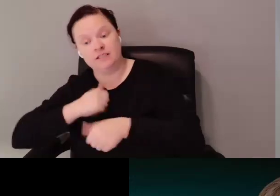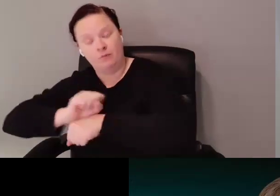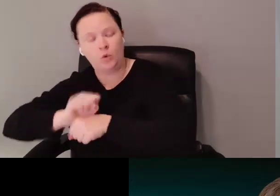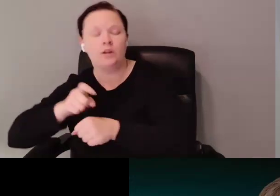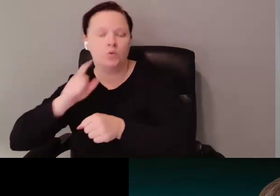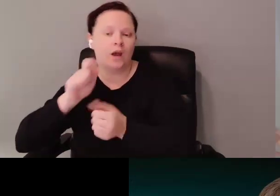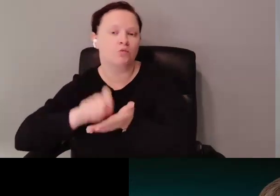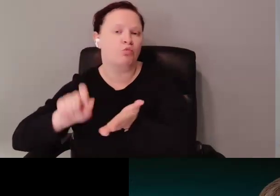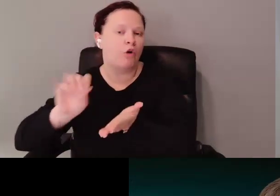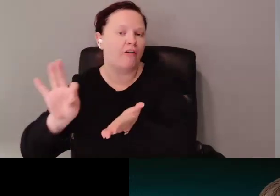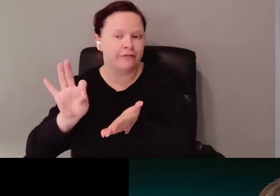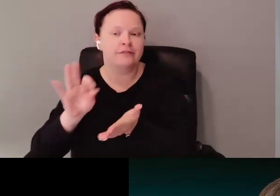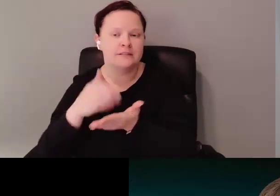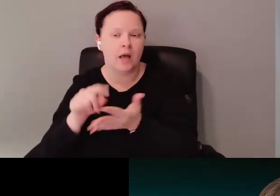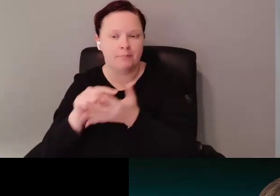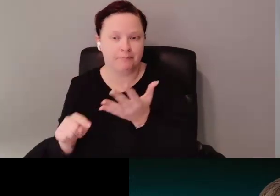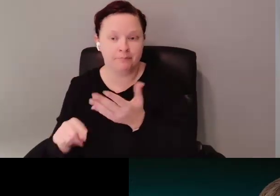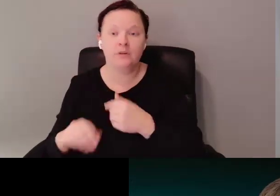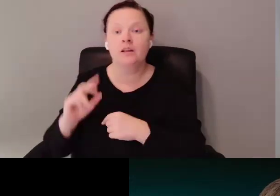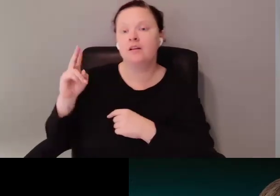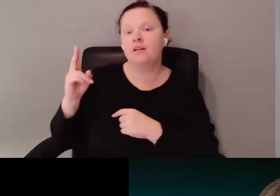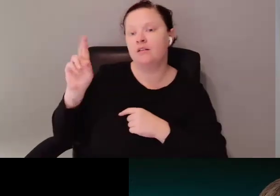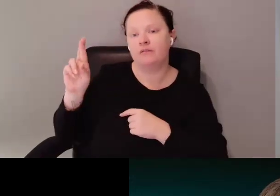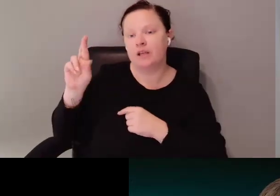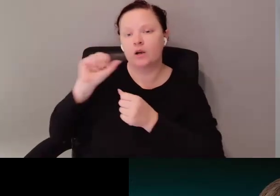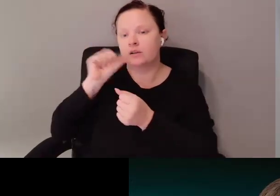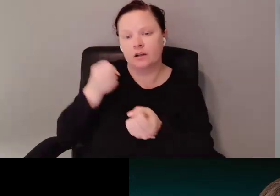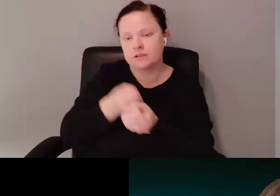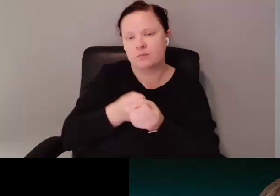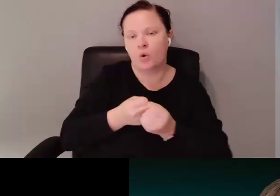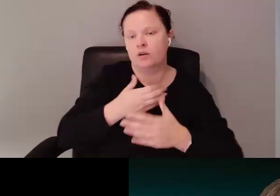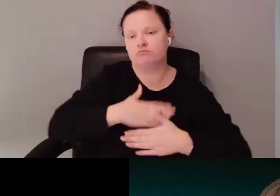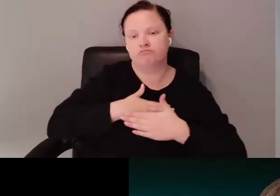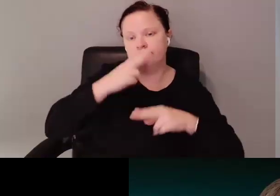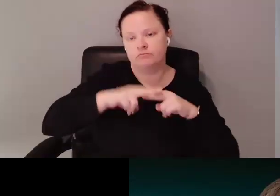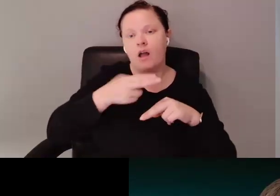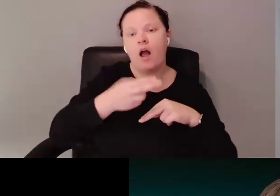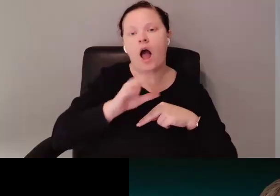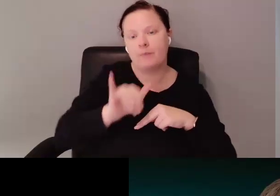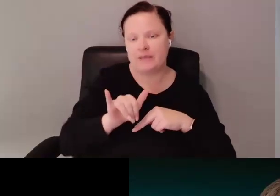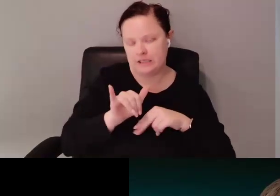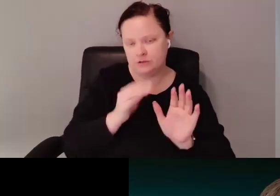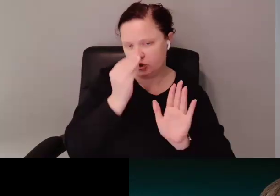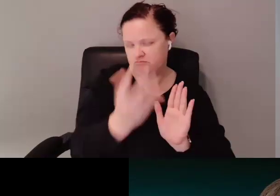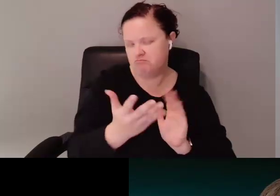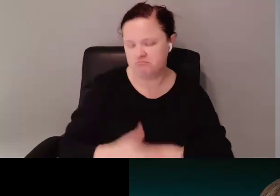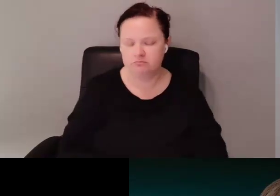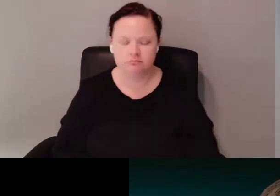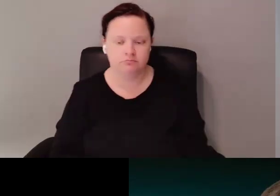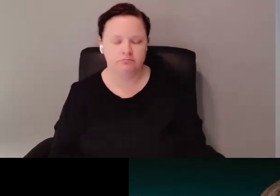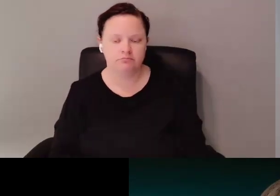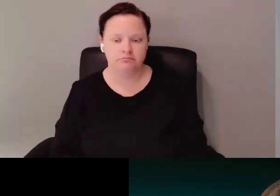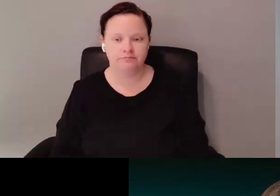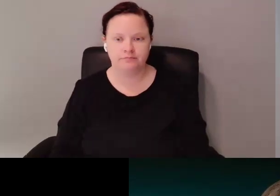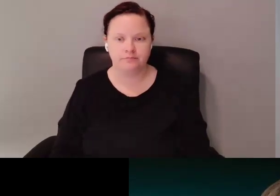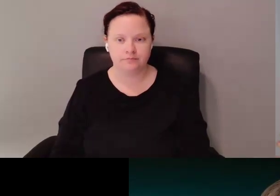deductions. Voc Rehab can't support the business if it is a hobby, but I just wanted to kind of cover that.